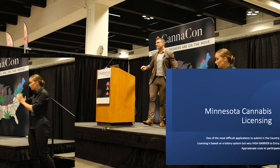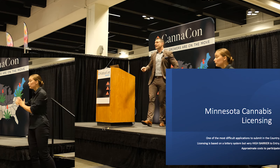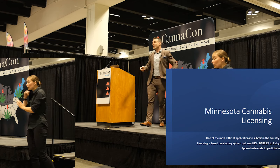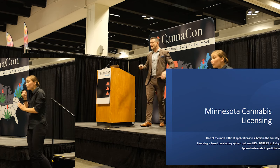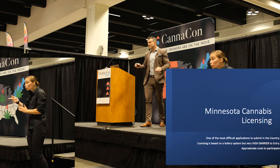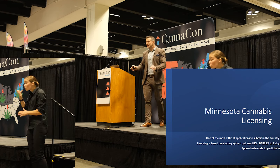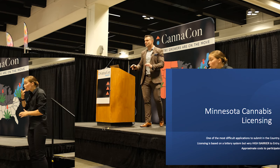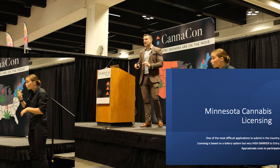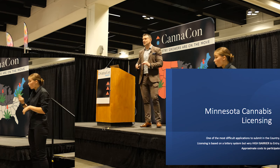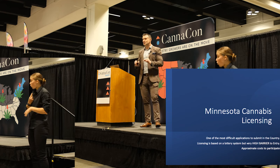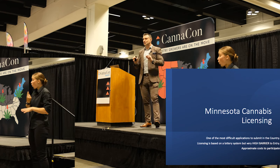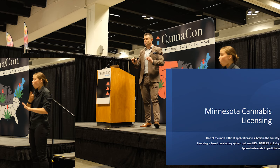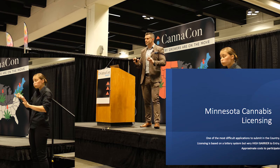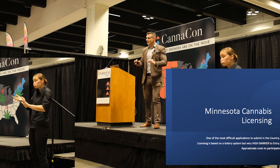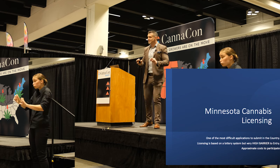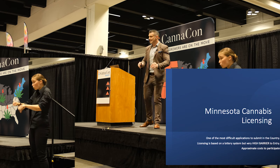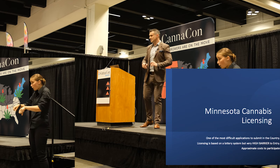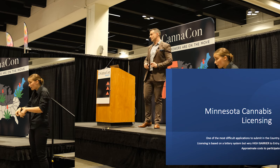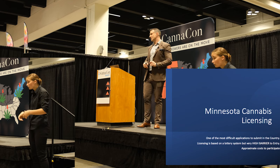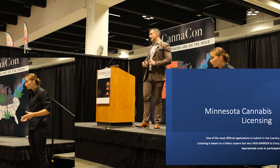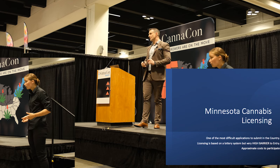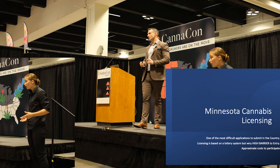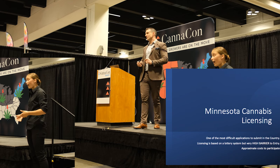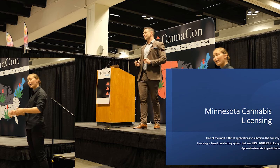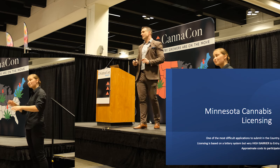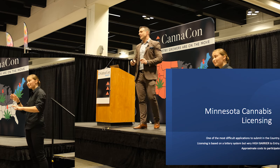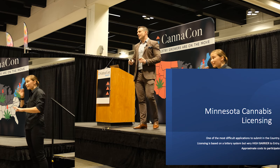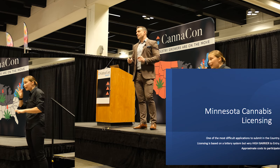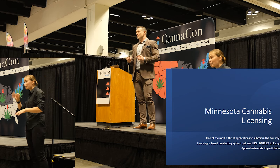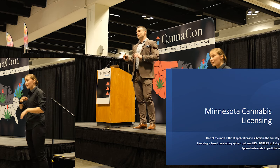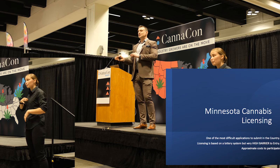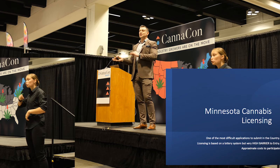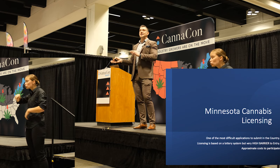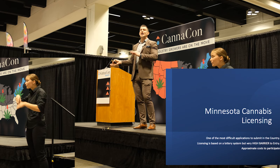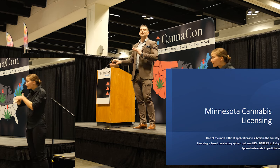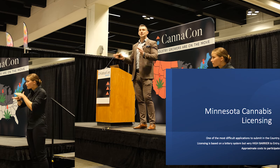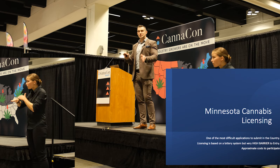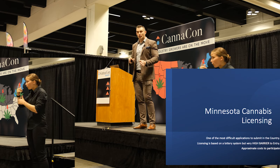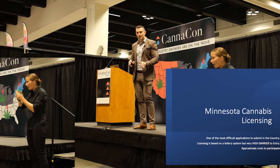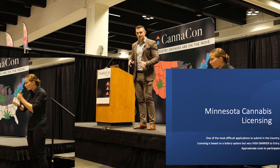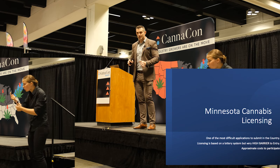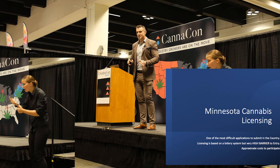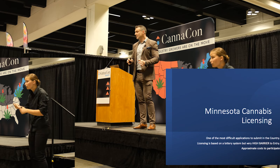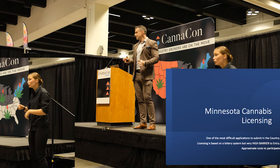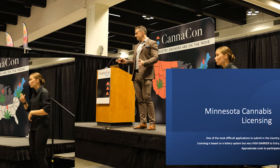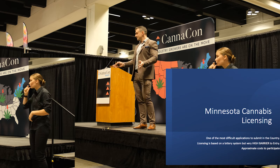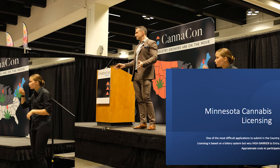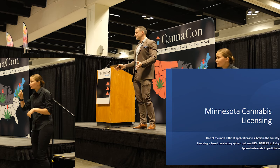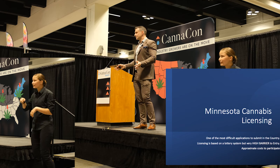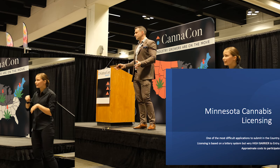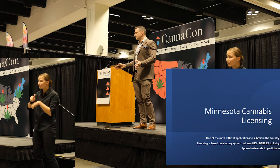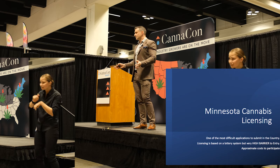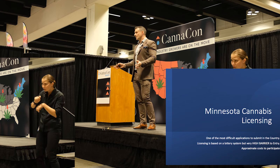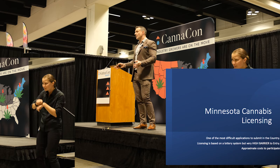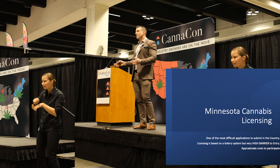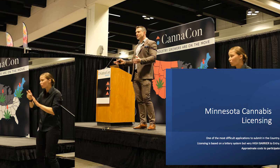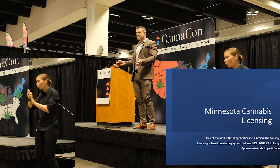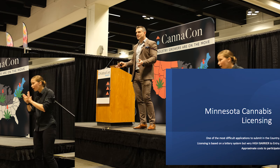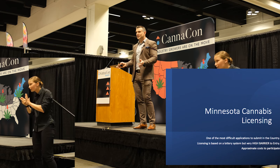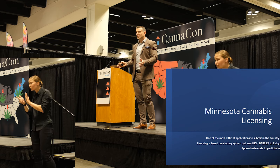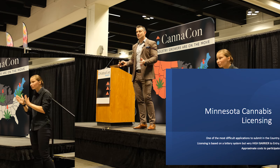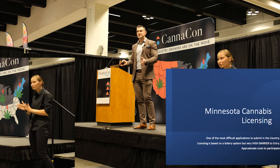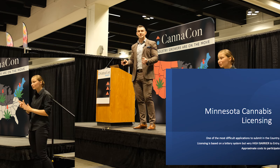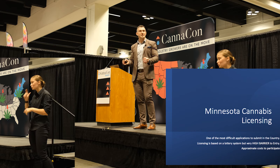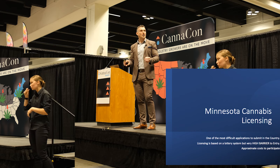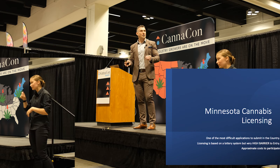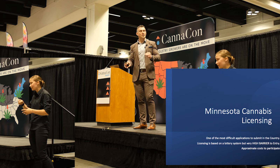again, cannabis applications should be accessible to everyone. People shouldn't have to use lawyers or consultants. Unfortunately,